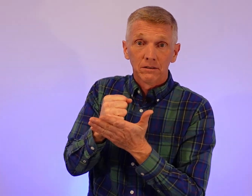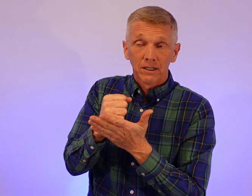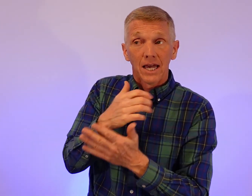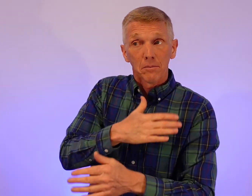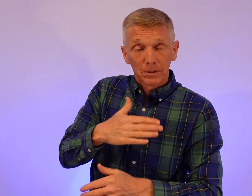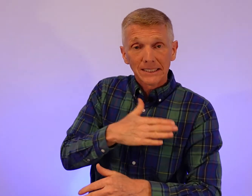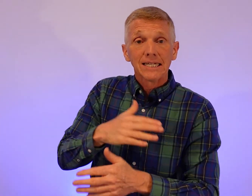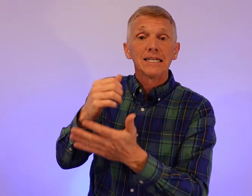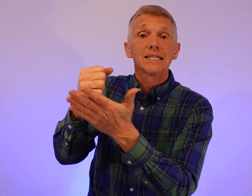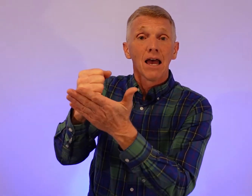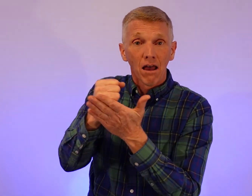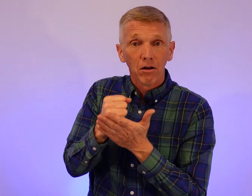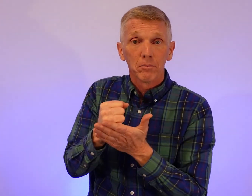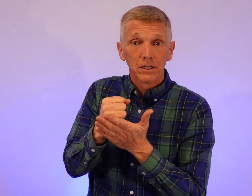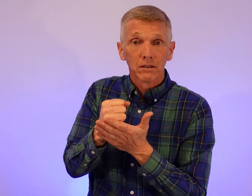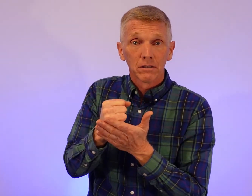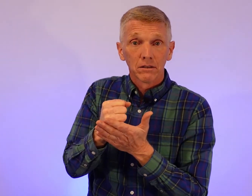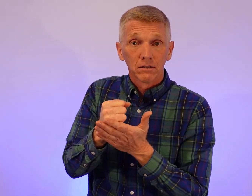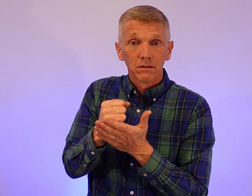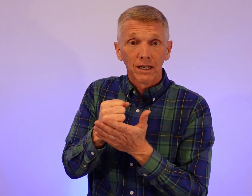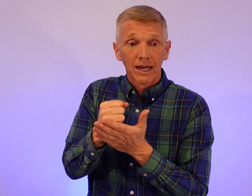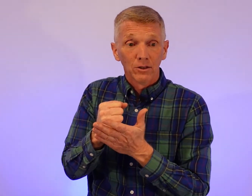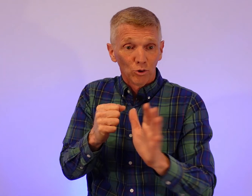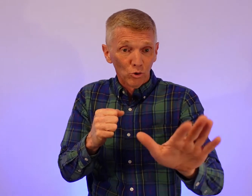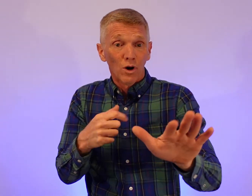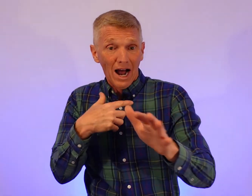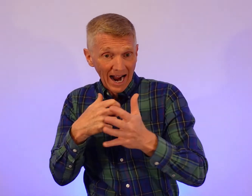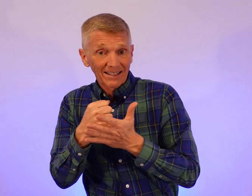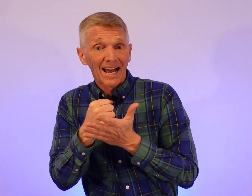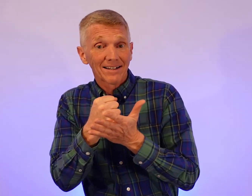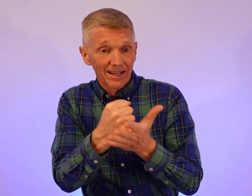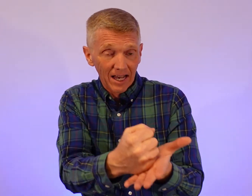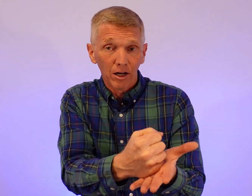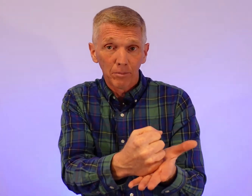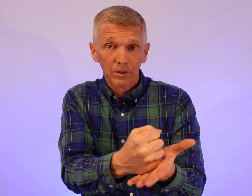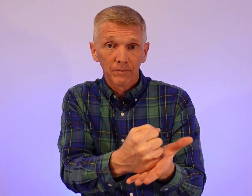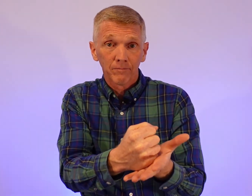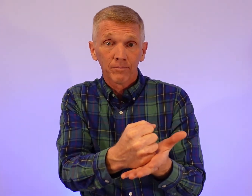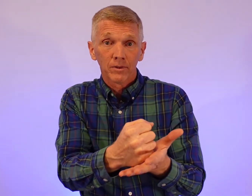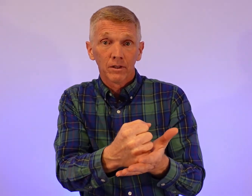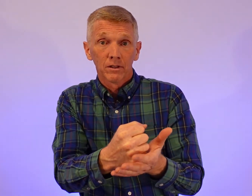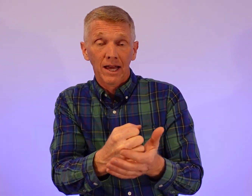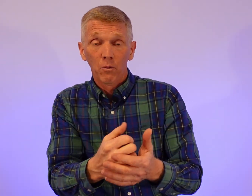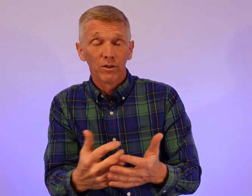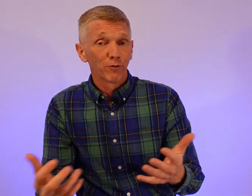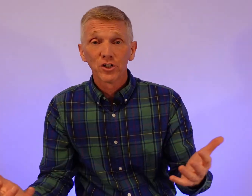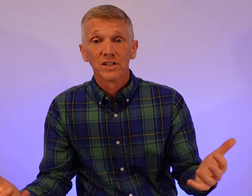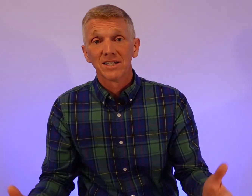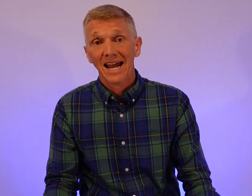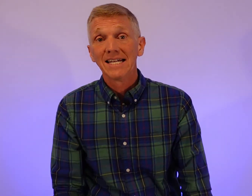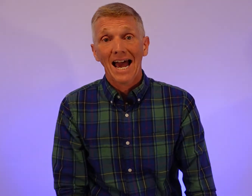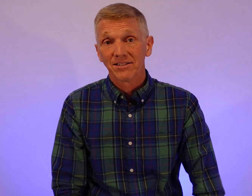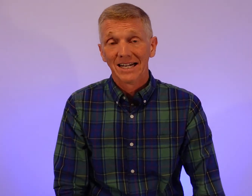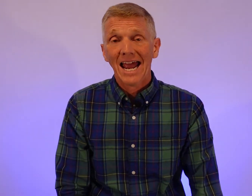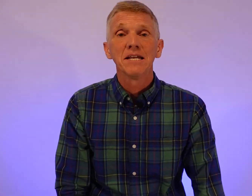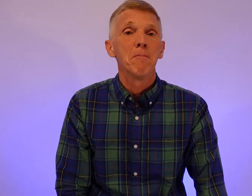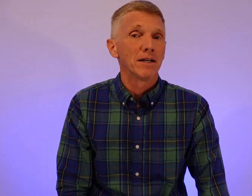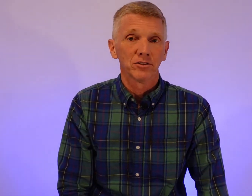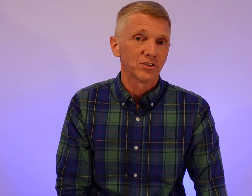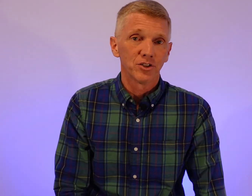Okay, please help me. Okay, ooh, I'd like to help. Now, one of the first things in any accident, any medical